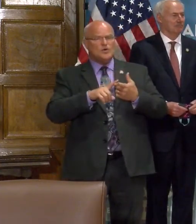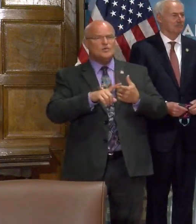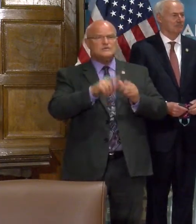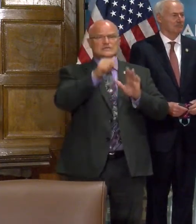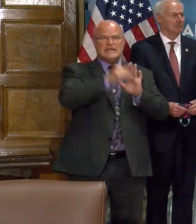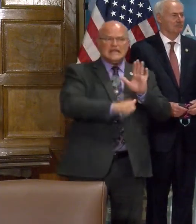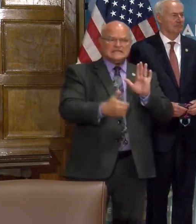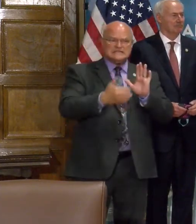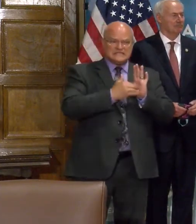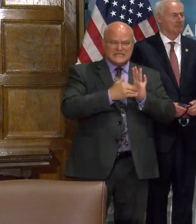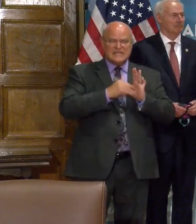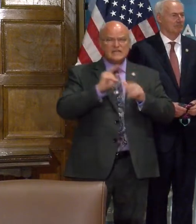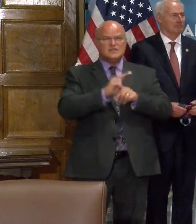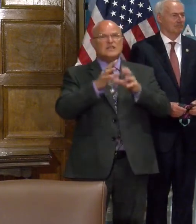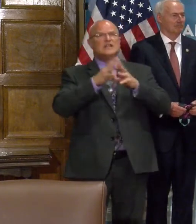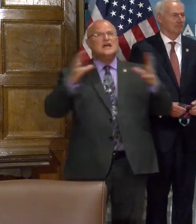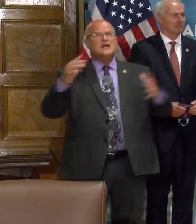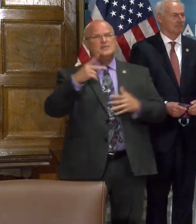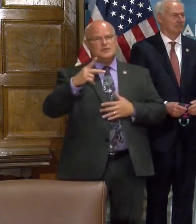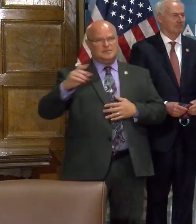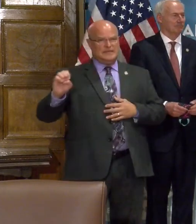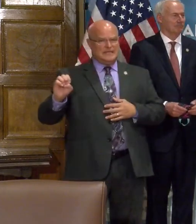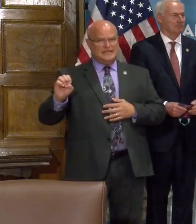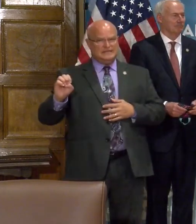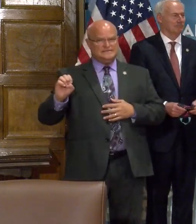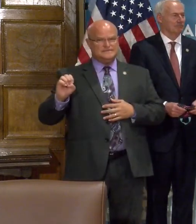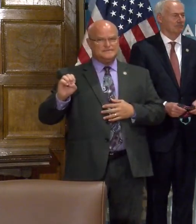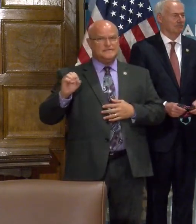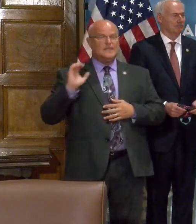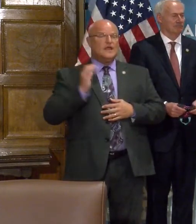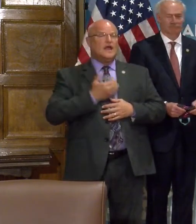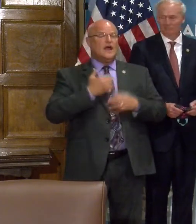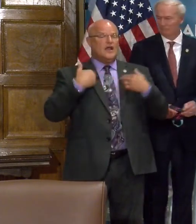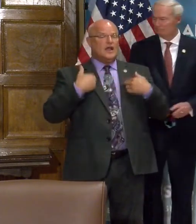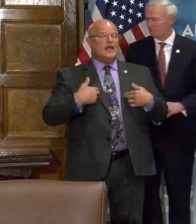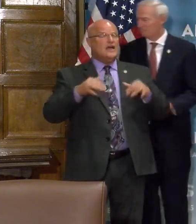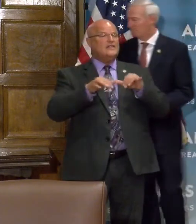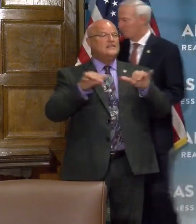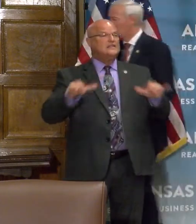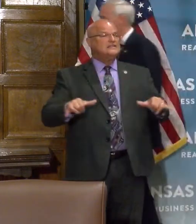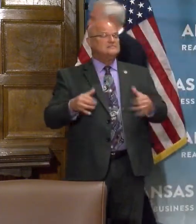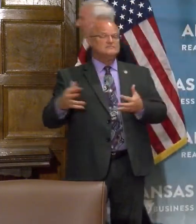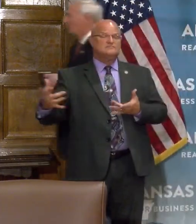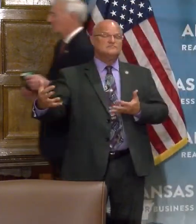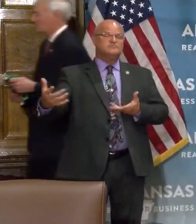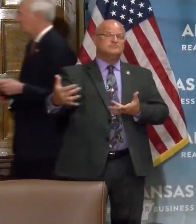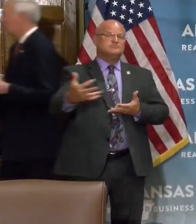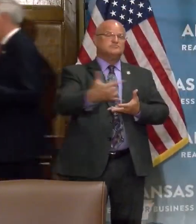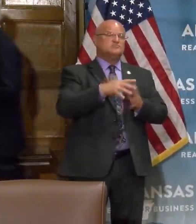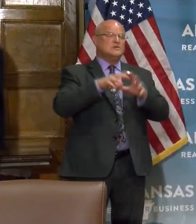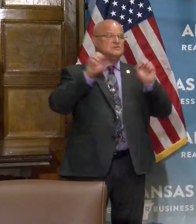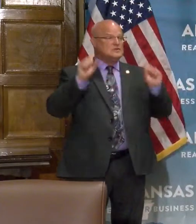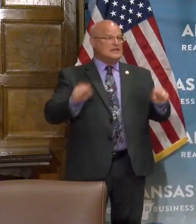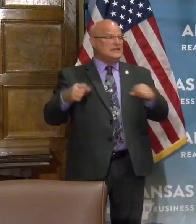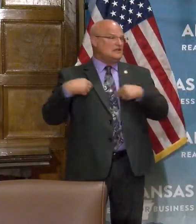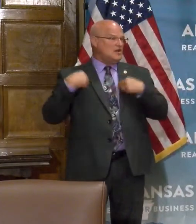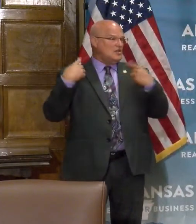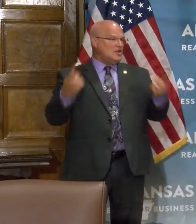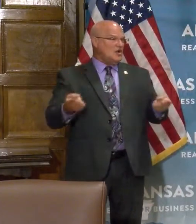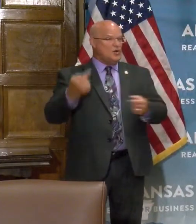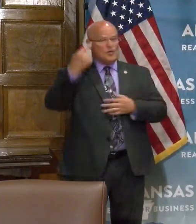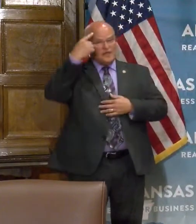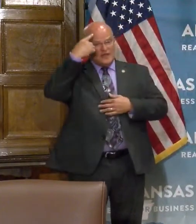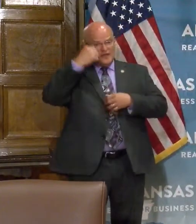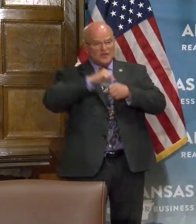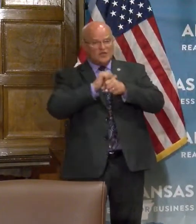and that uses a lot of PPE. Our health system has continued to just acquire as much as we can along the way. Even when we thought